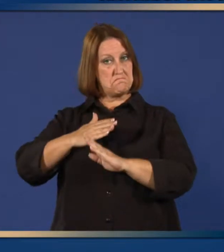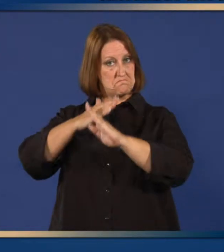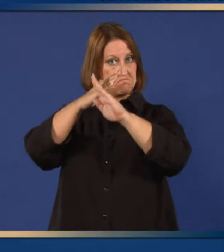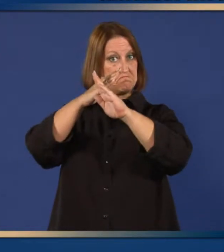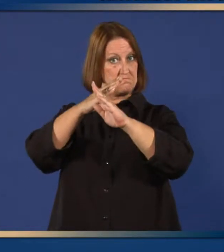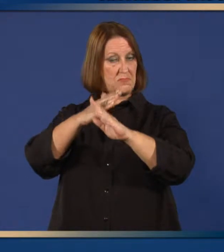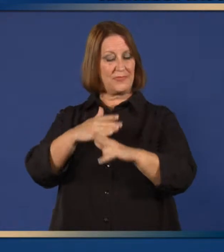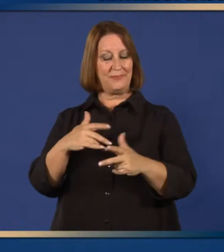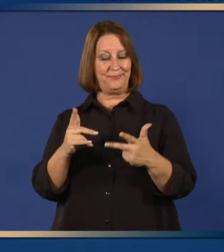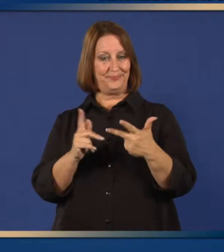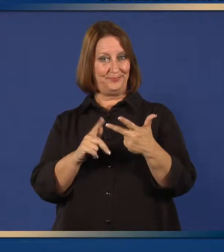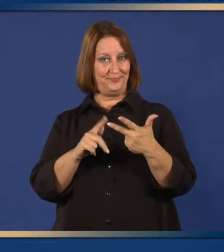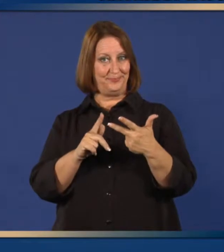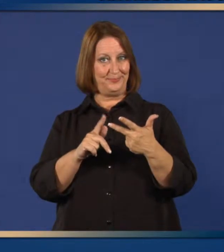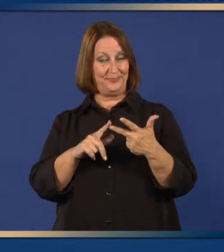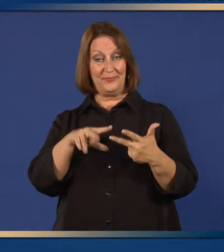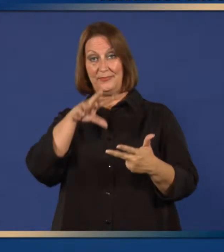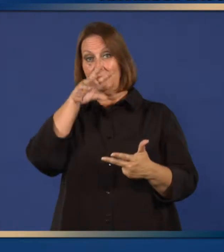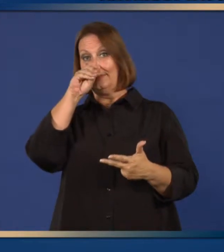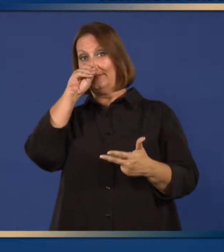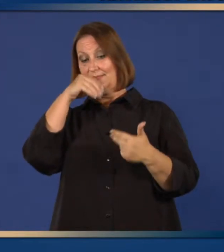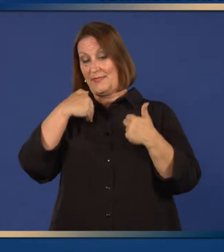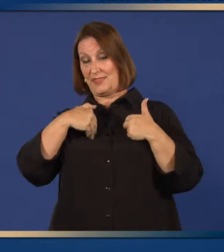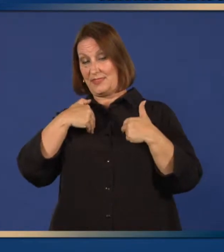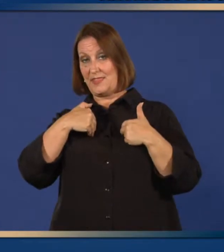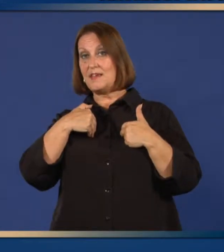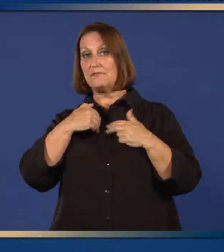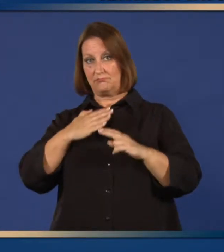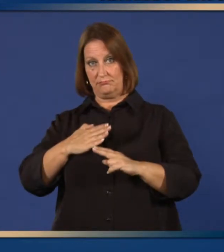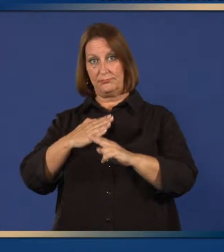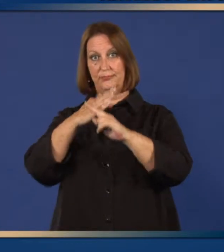skin, and inhalation anthrax.